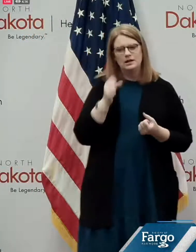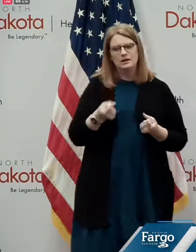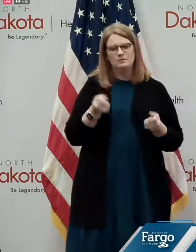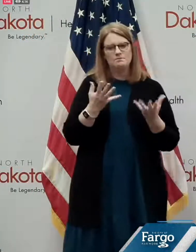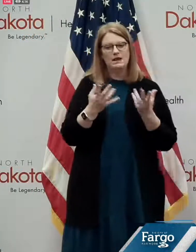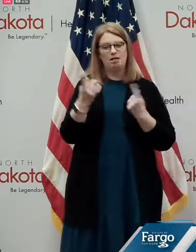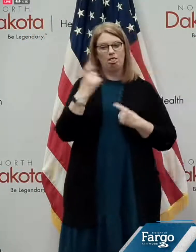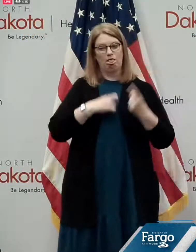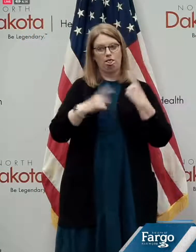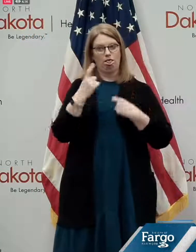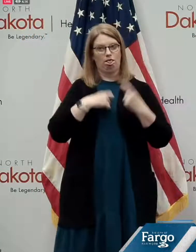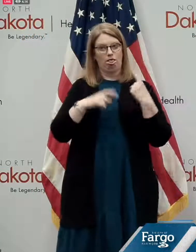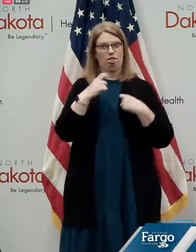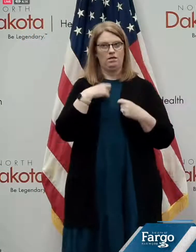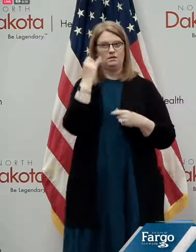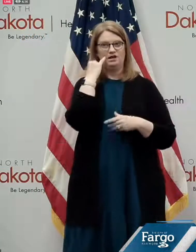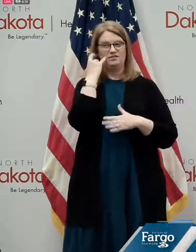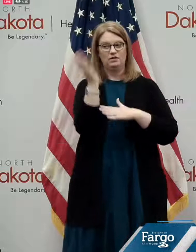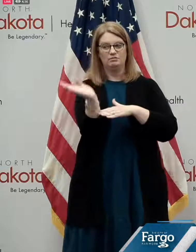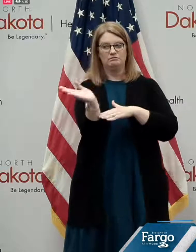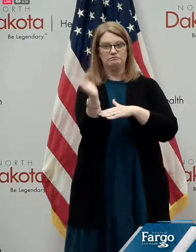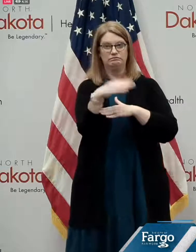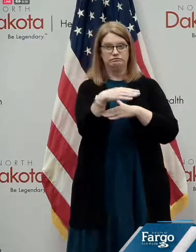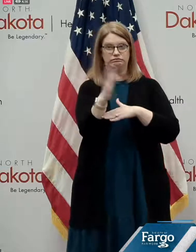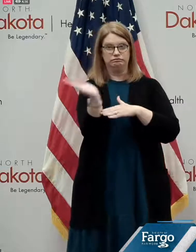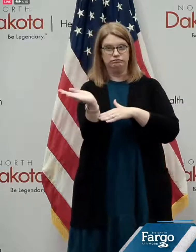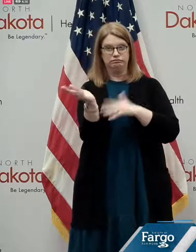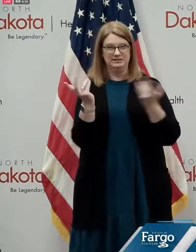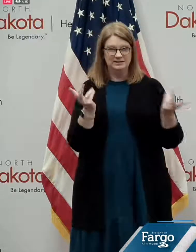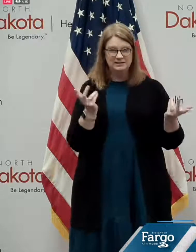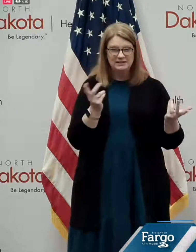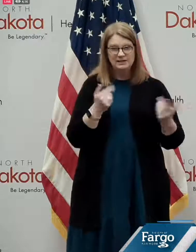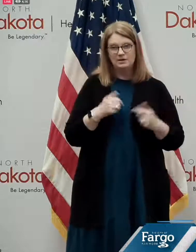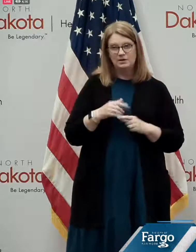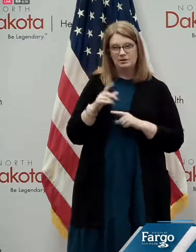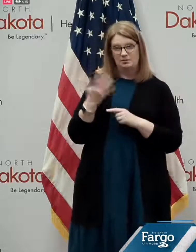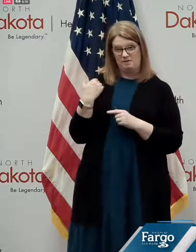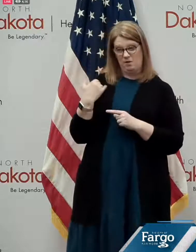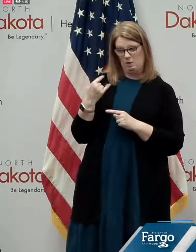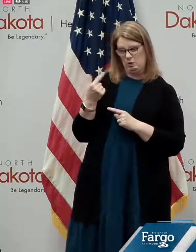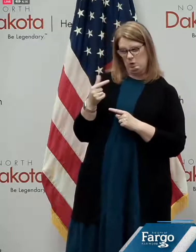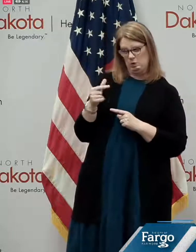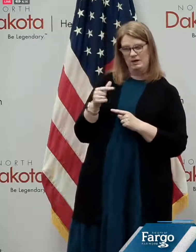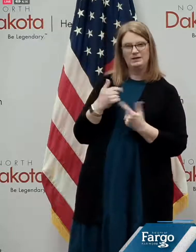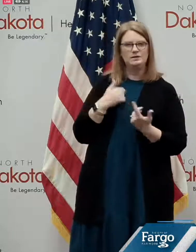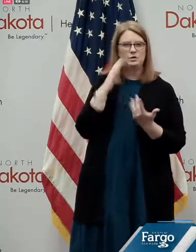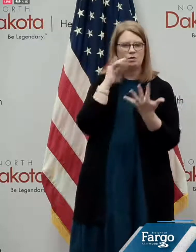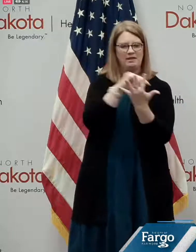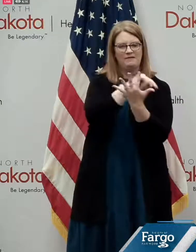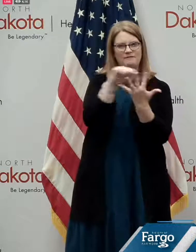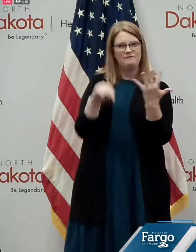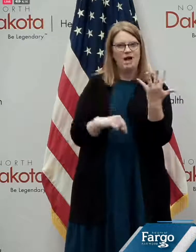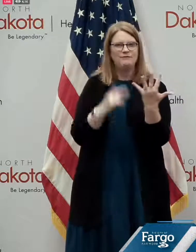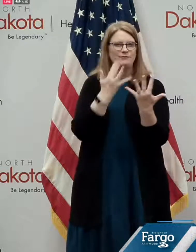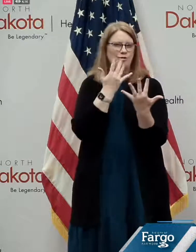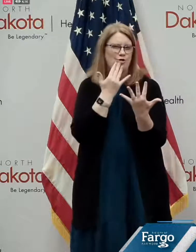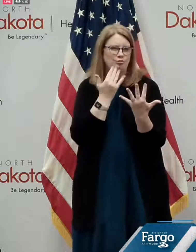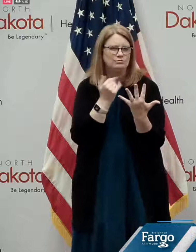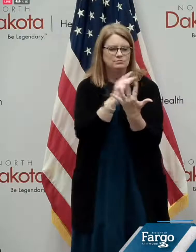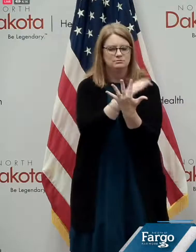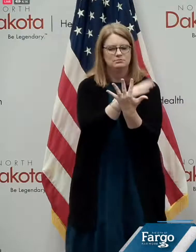whether or not we should be dialing up our risk level from low risk is green. If you remember, we've got a 5-color scale in North